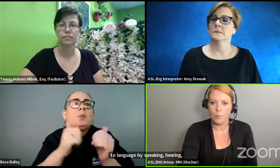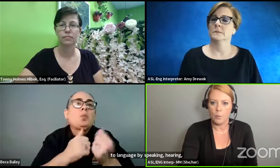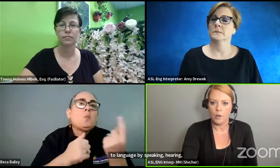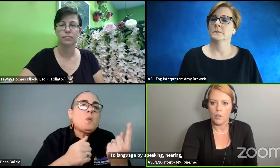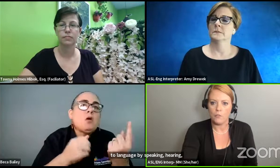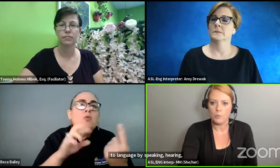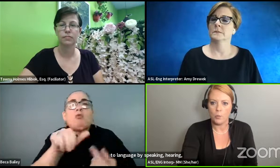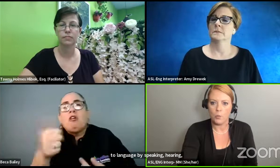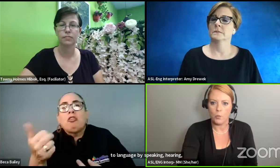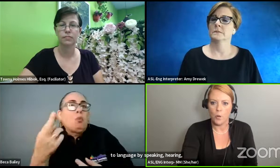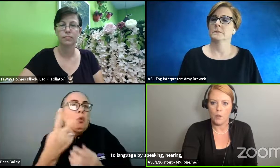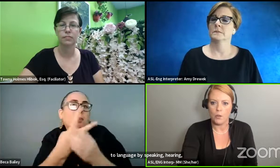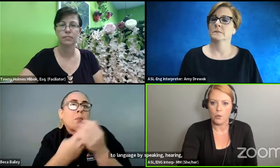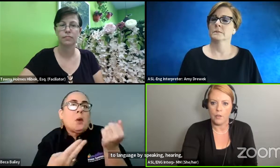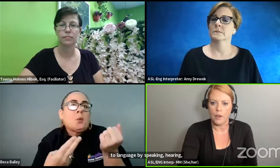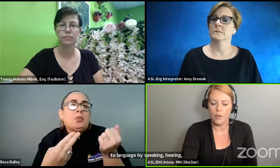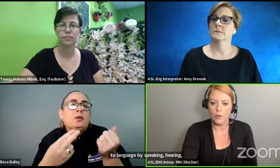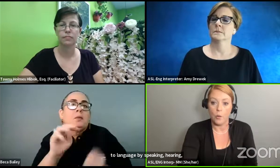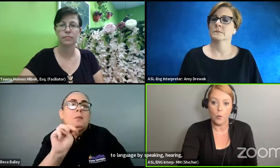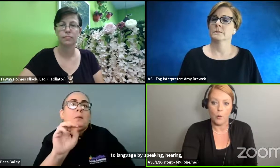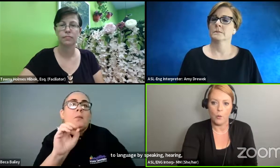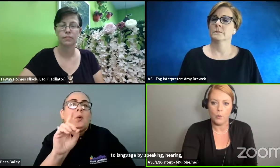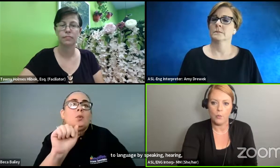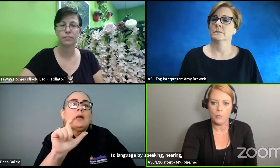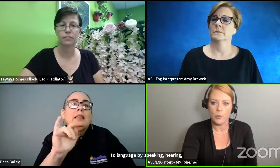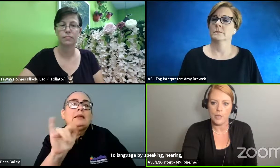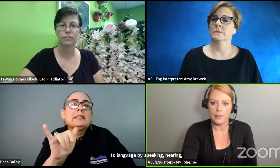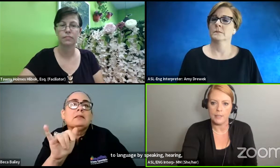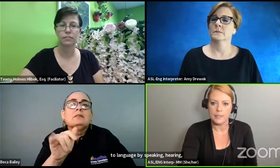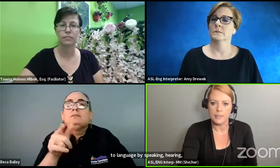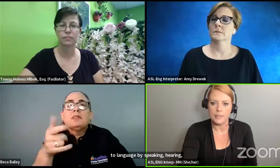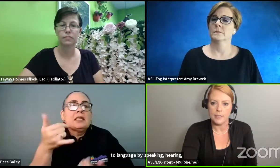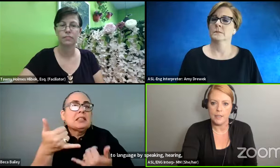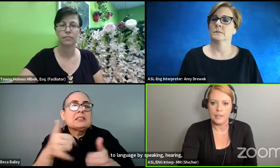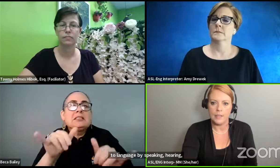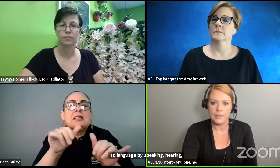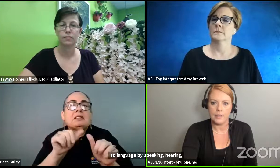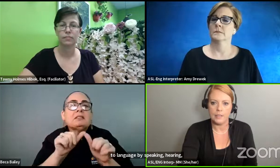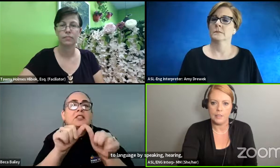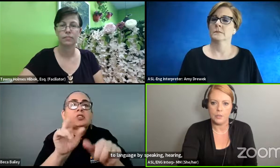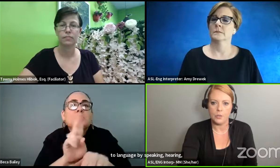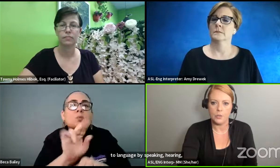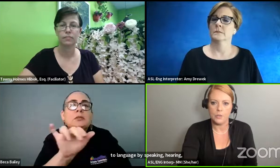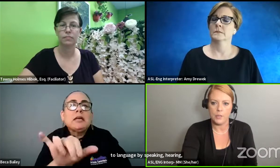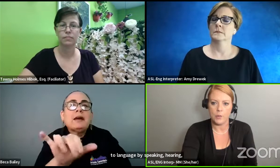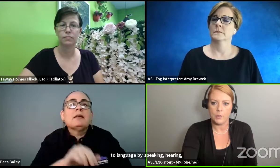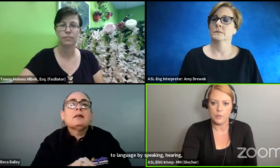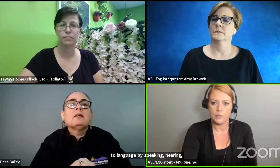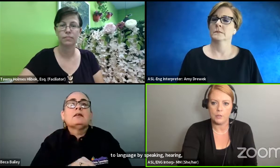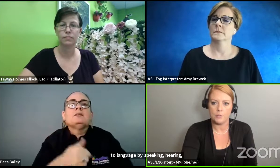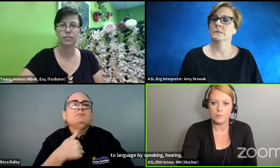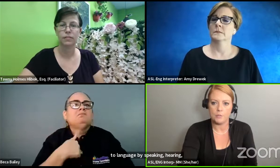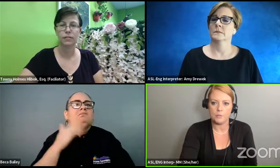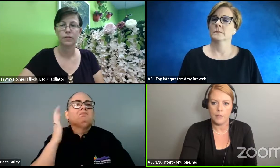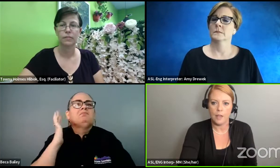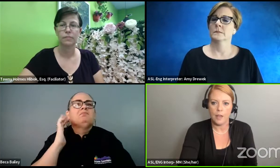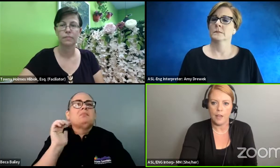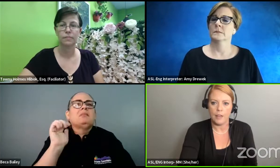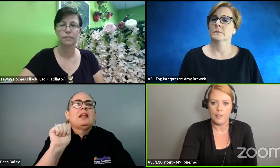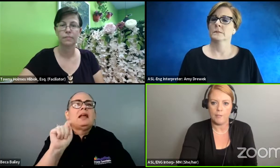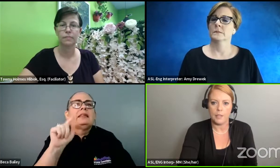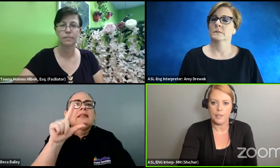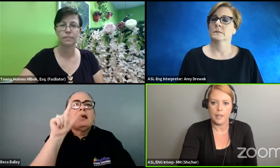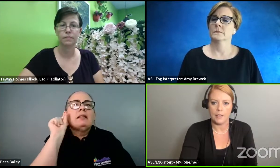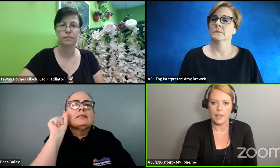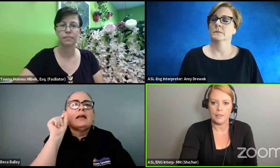If they're more comfortable with one or the other or both modalities, they can continue using those.